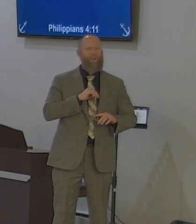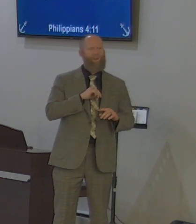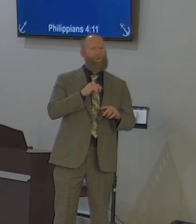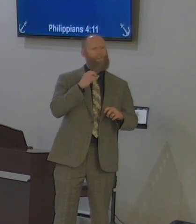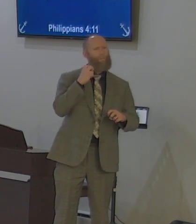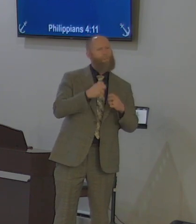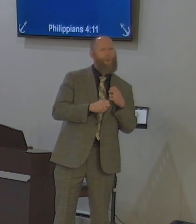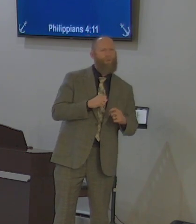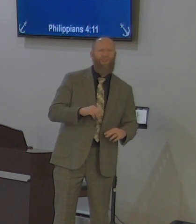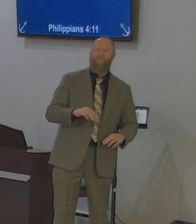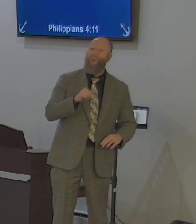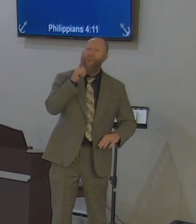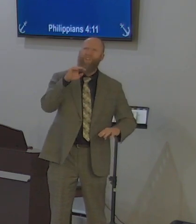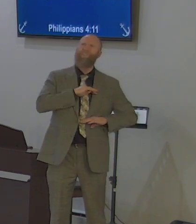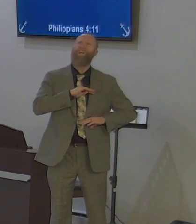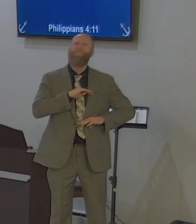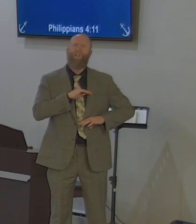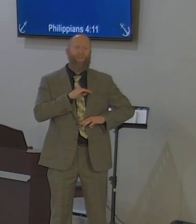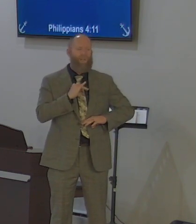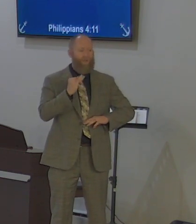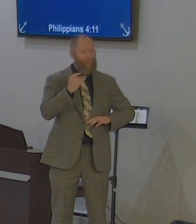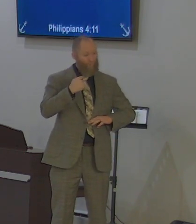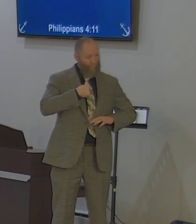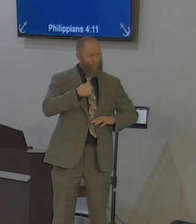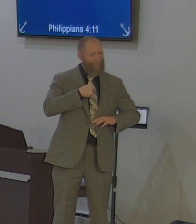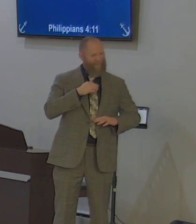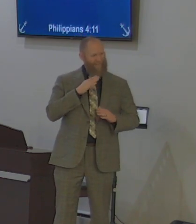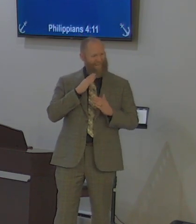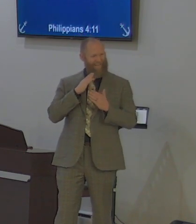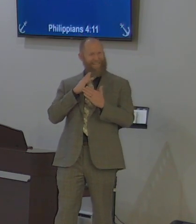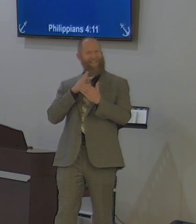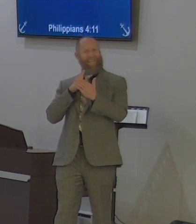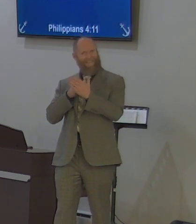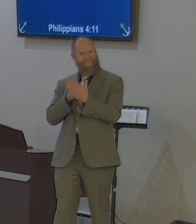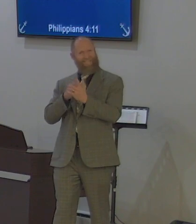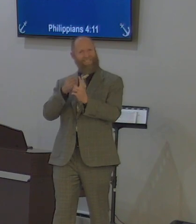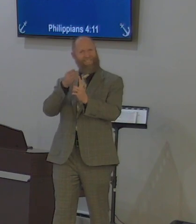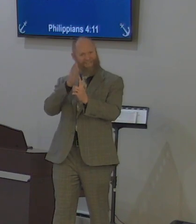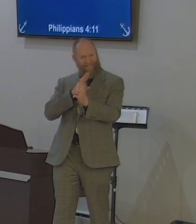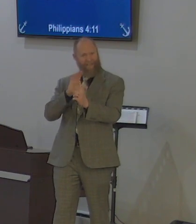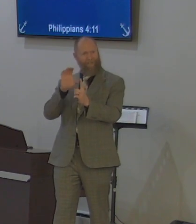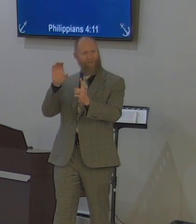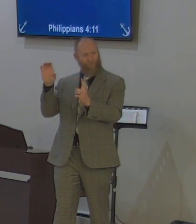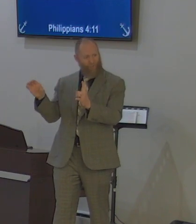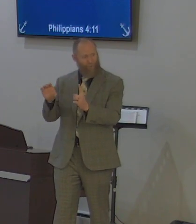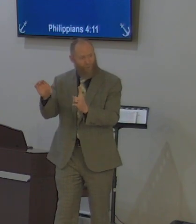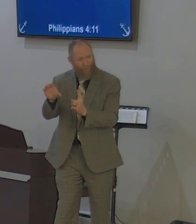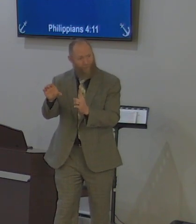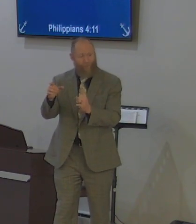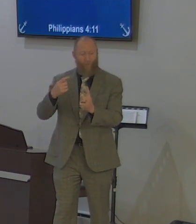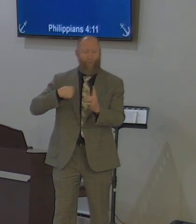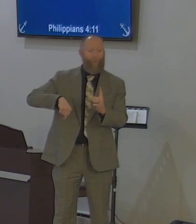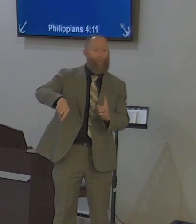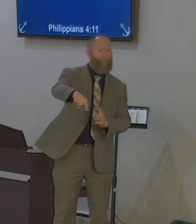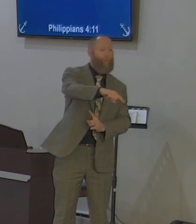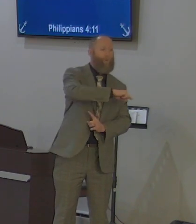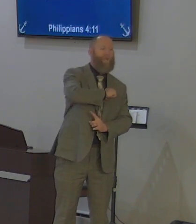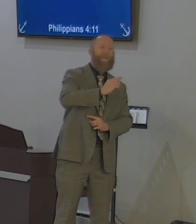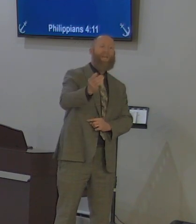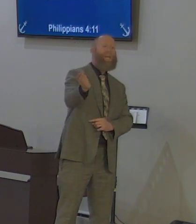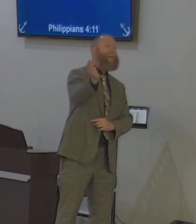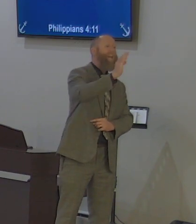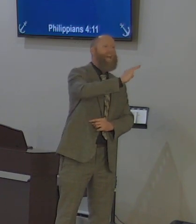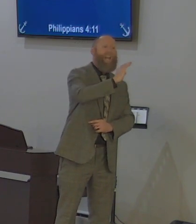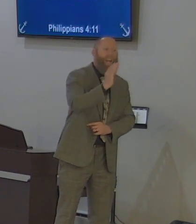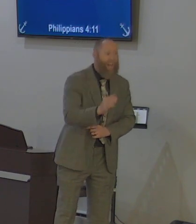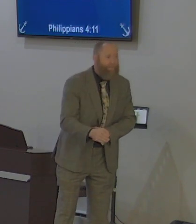If you're discontented with God's sovereign actions, you'll never be contented in God. If you're dissatisfied